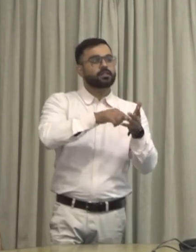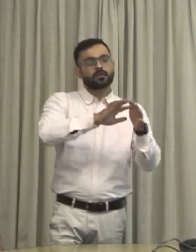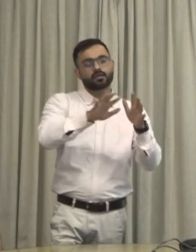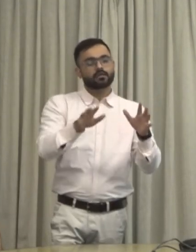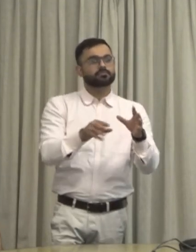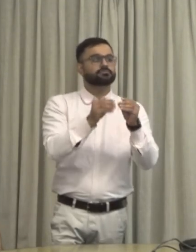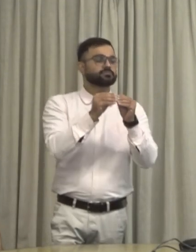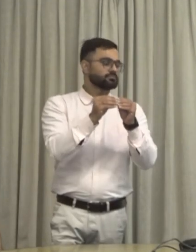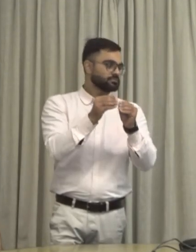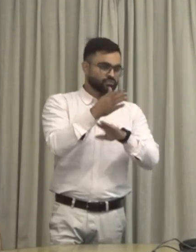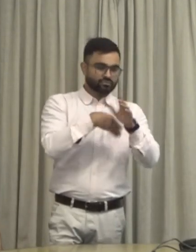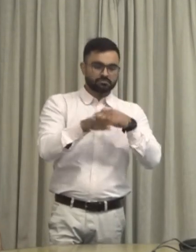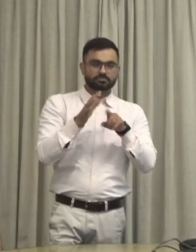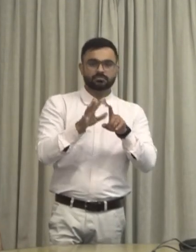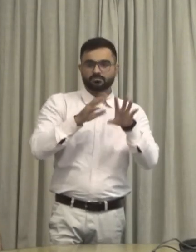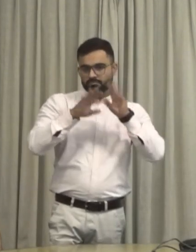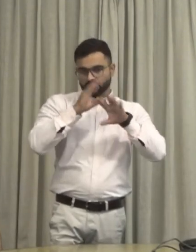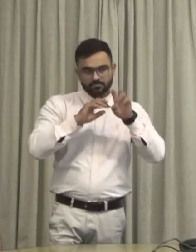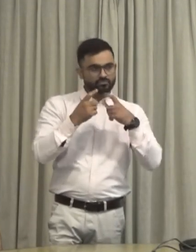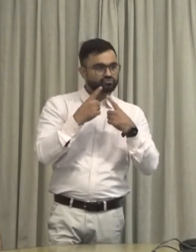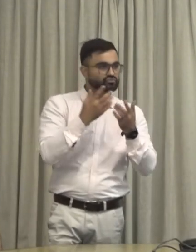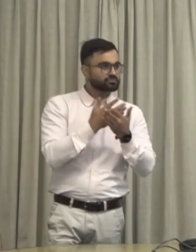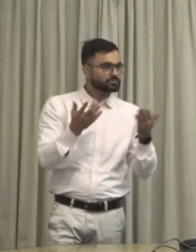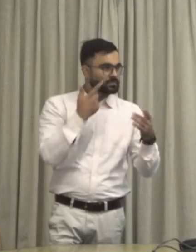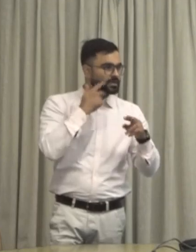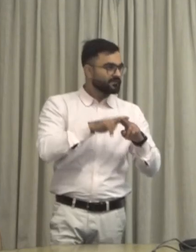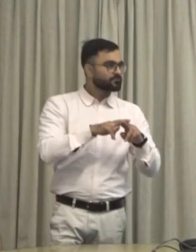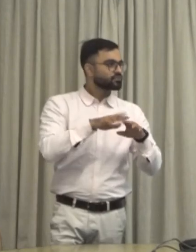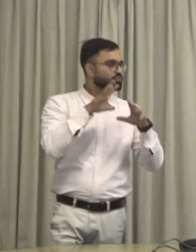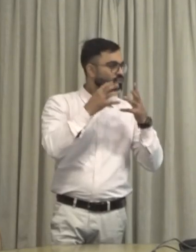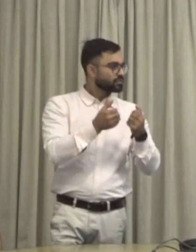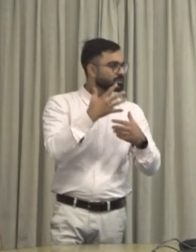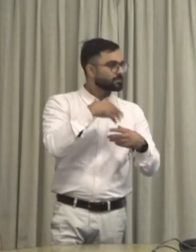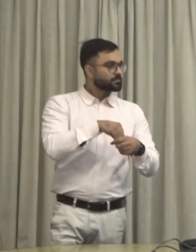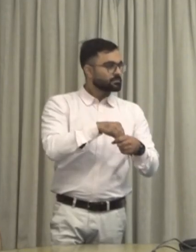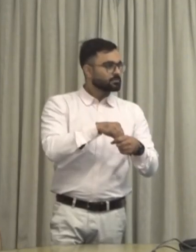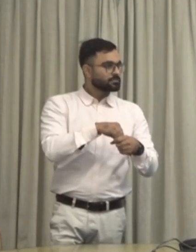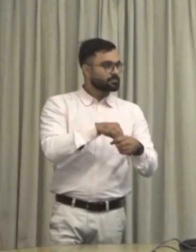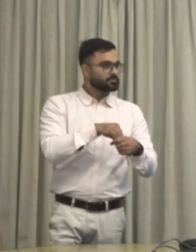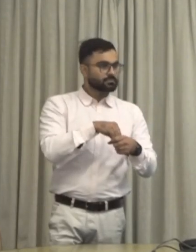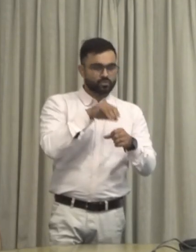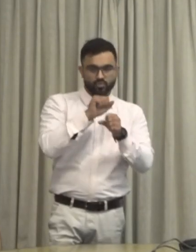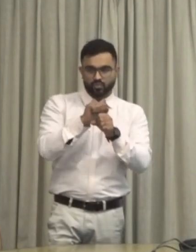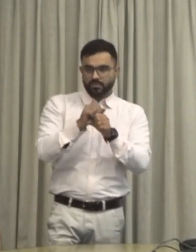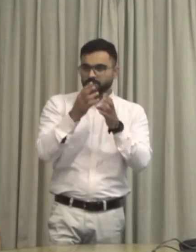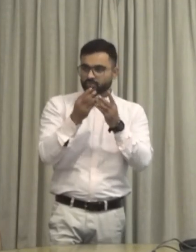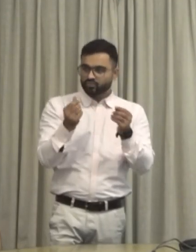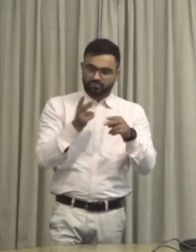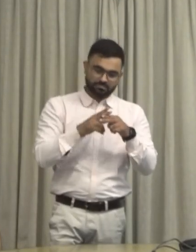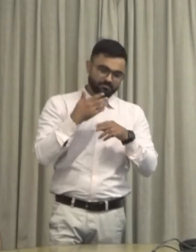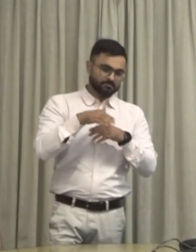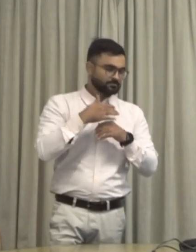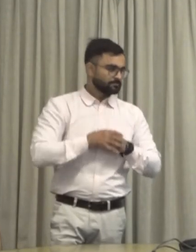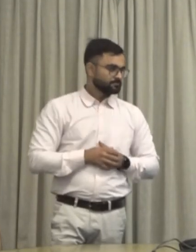of these disciplines have to learn to talk to each other if we have to have a workable solution going